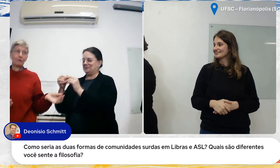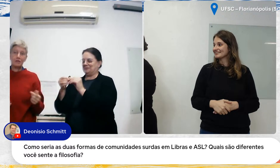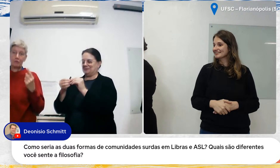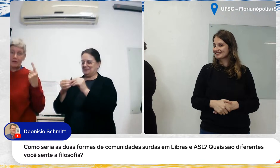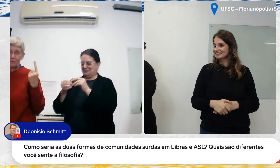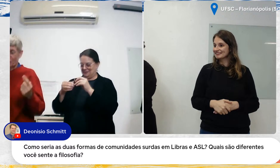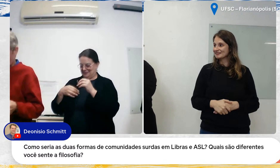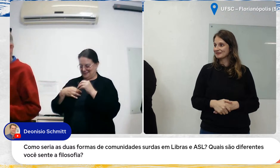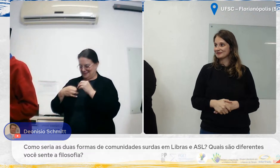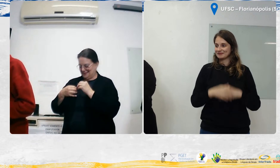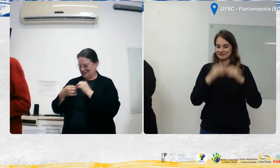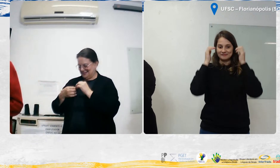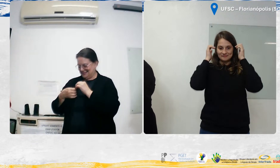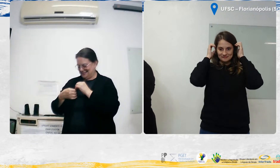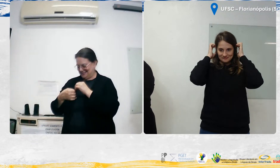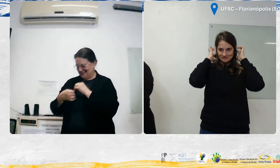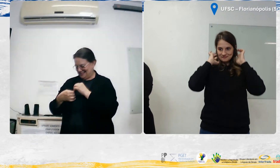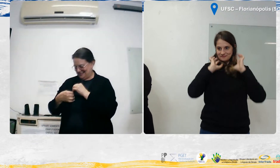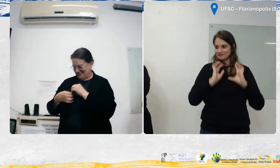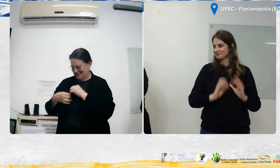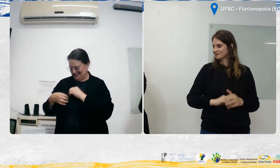Okay, it looks like we have one to two.